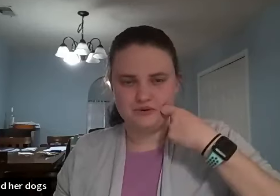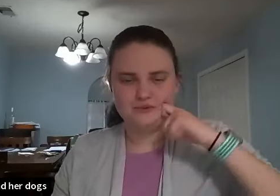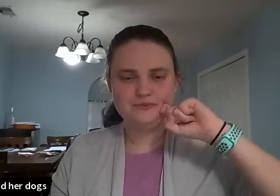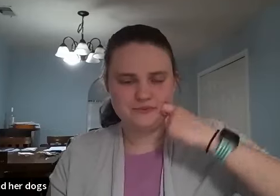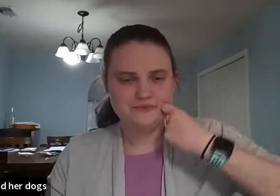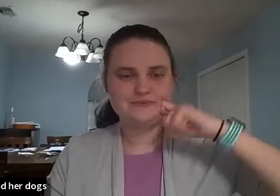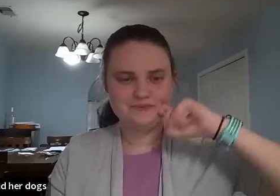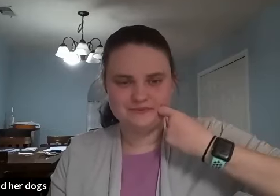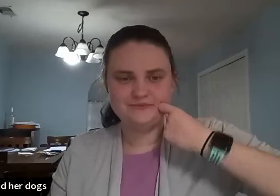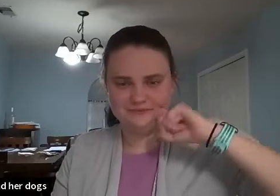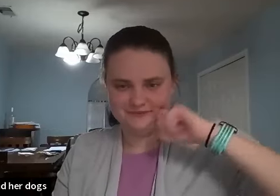Apple. Mm-hmm.